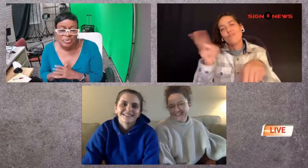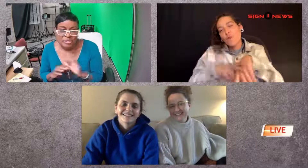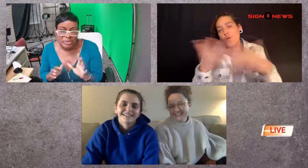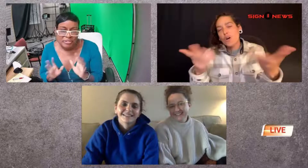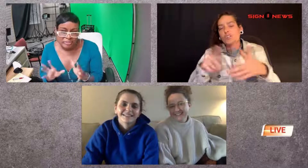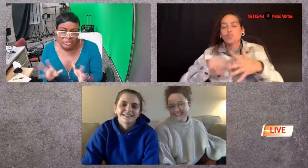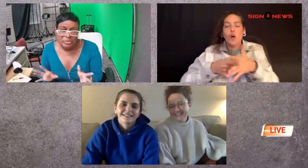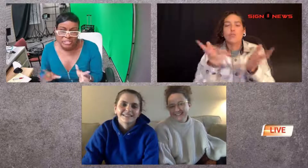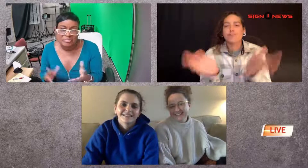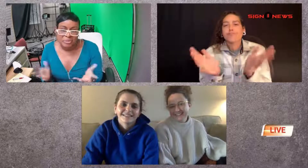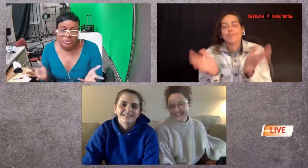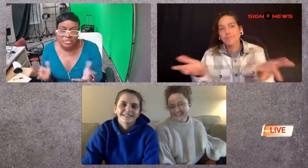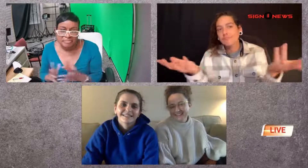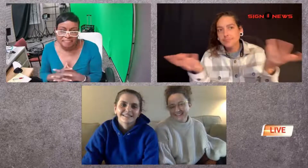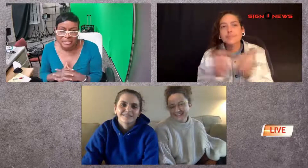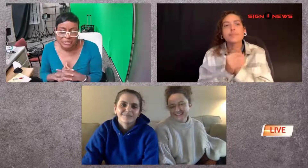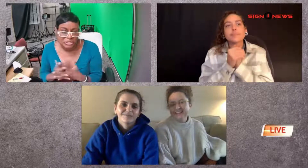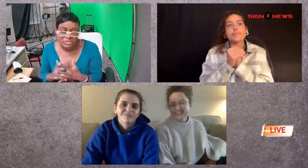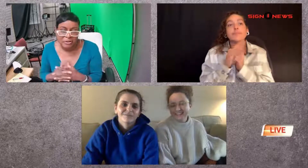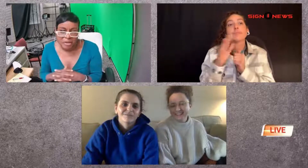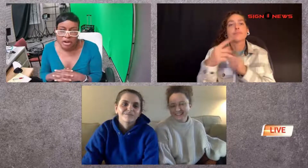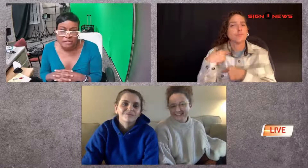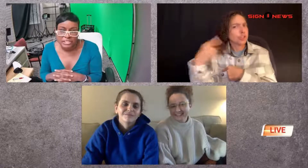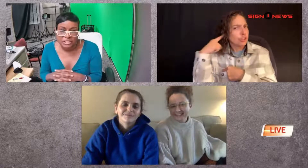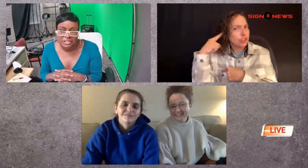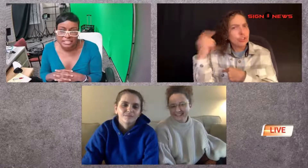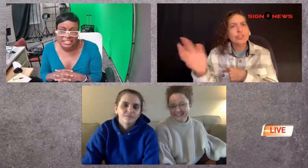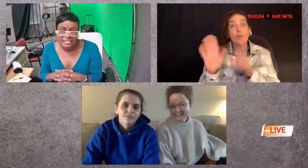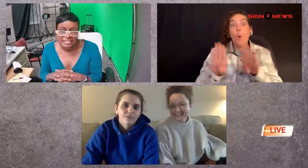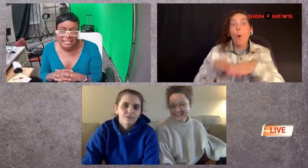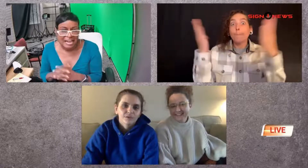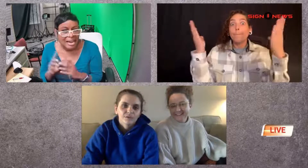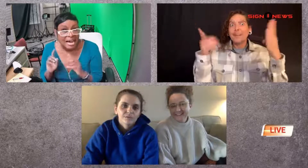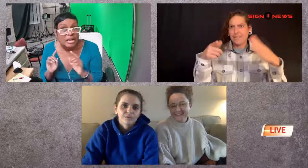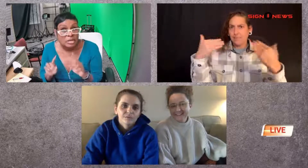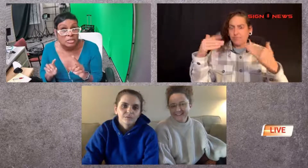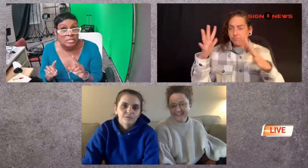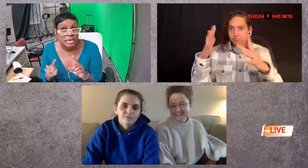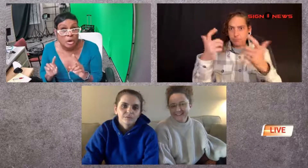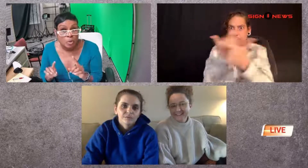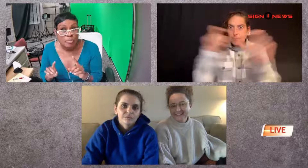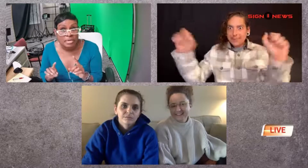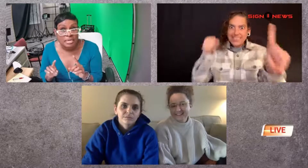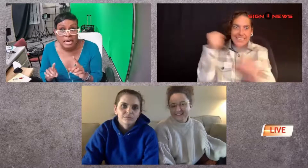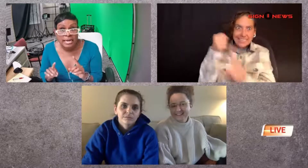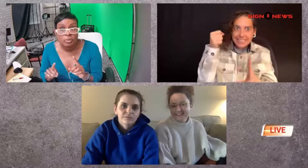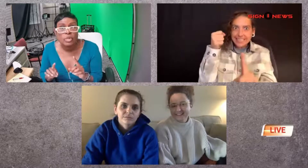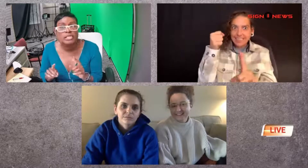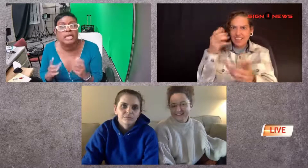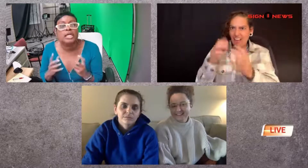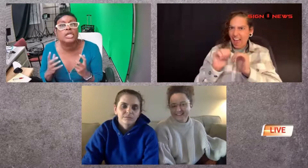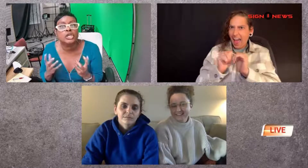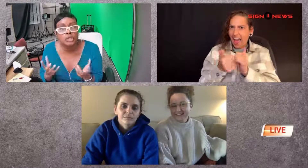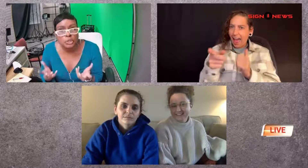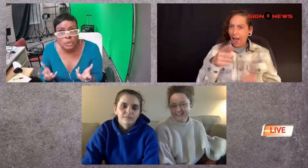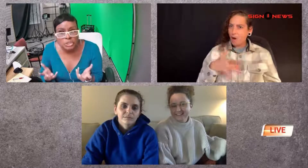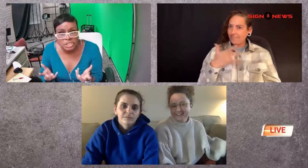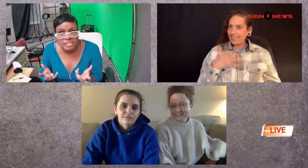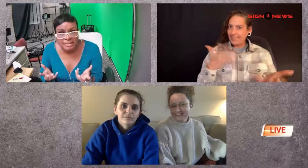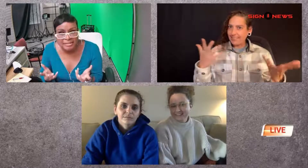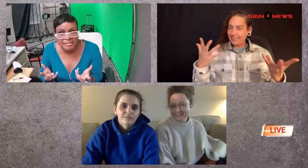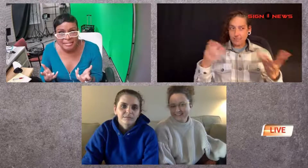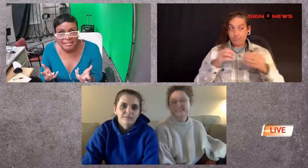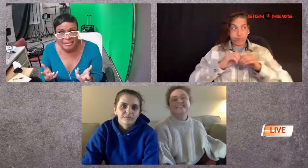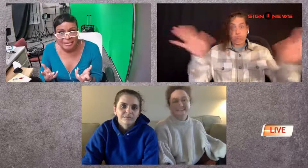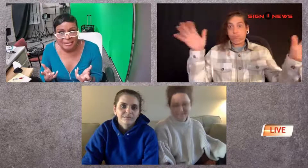So I want to start with the first question, of course, just to start the conversation. I heard that opening night was a huge